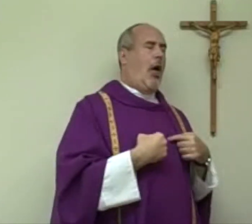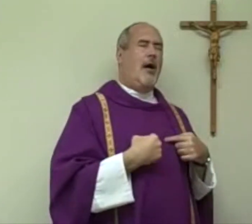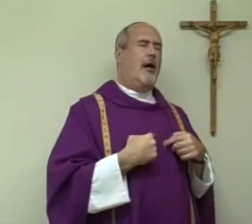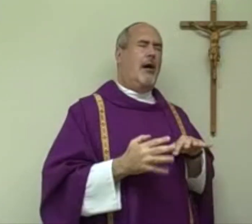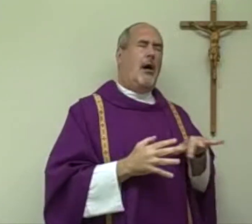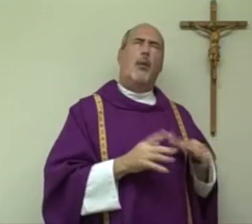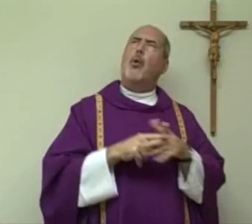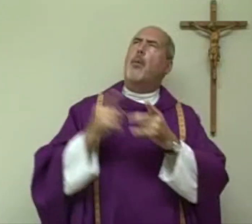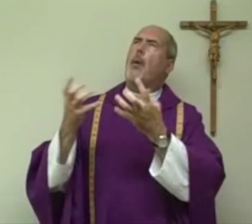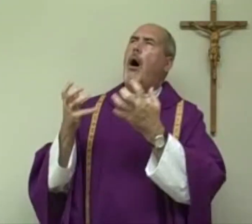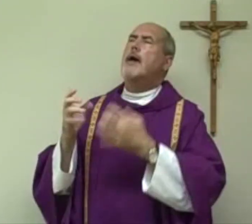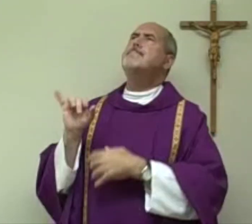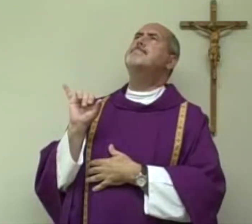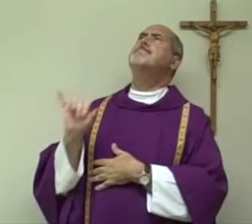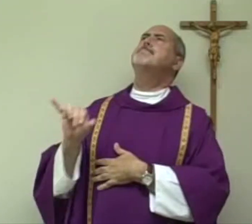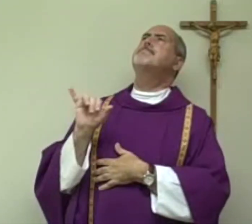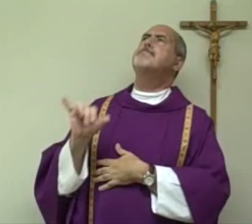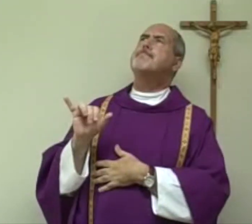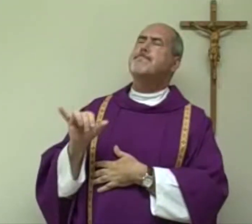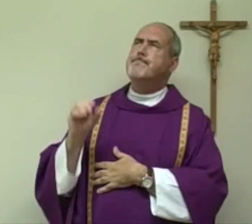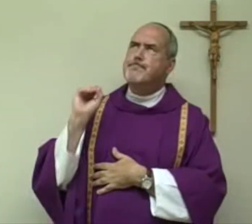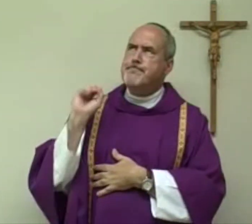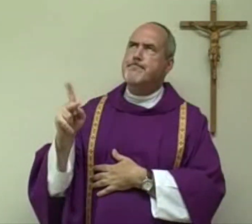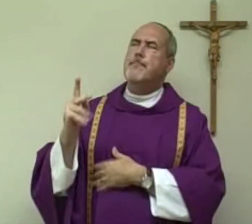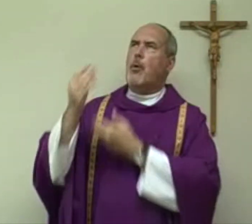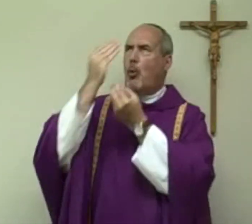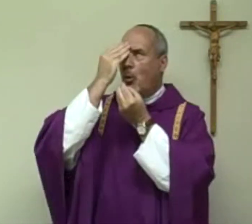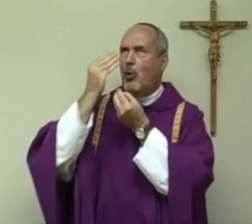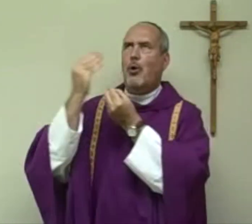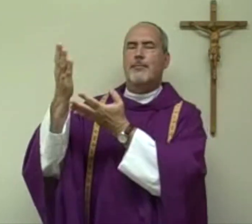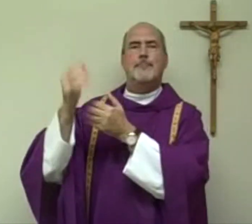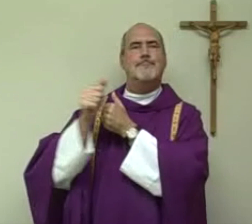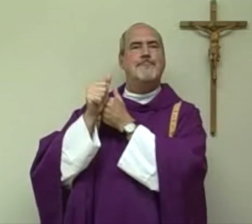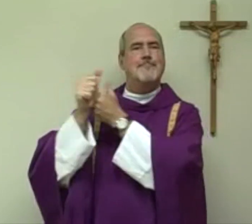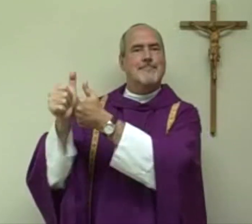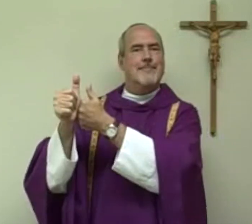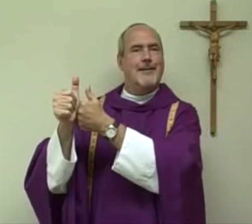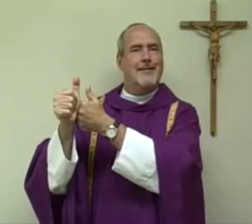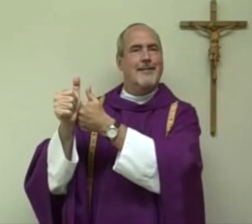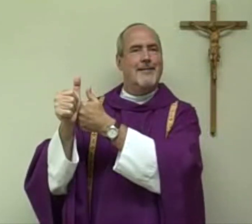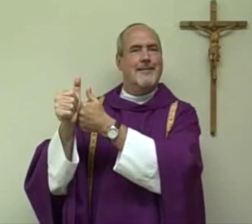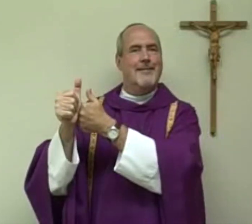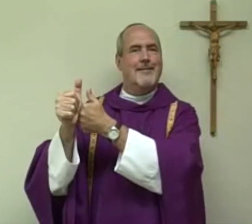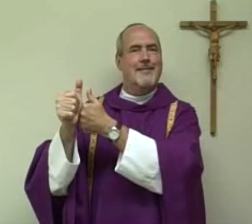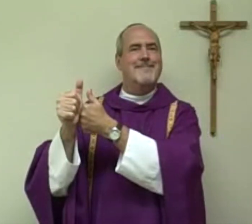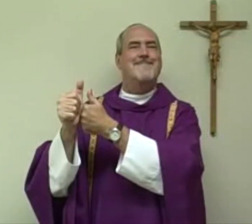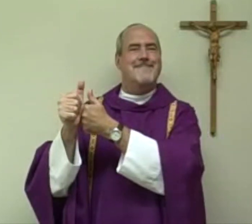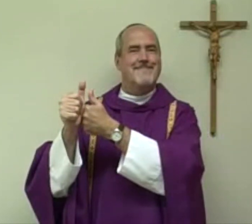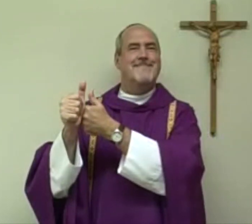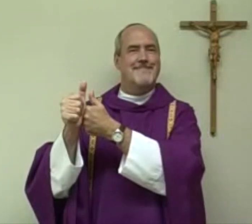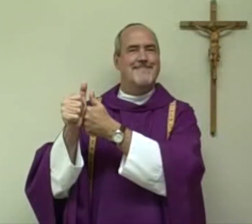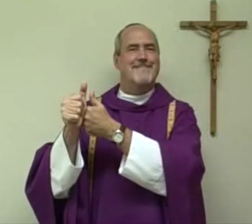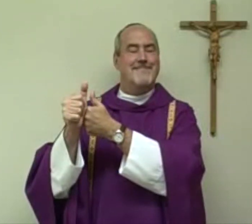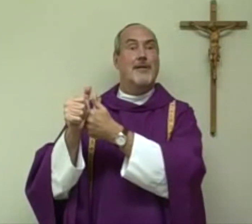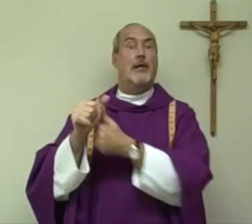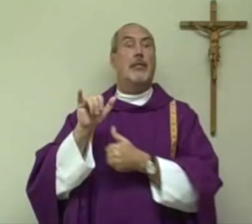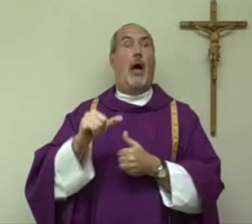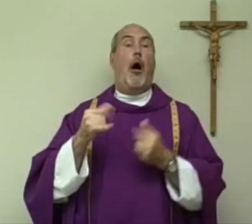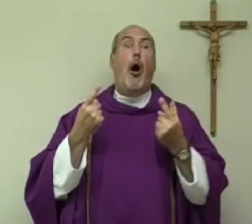of focusing on our small, selfish, petty needs and wants. We need to obey and follow what he wants for us.